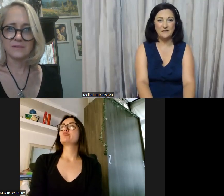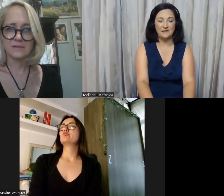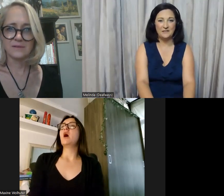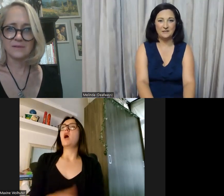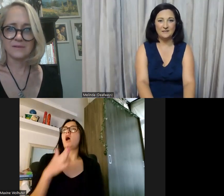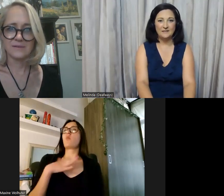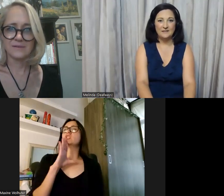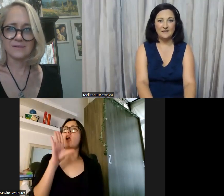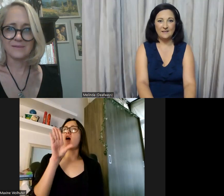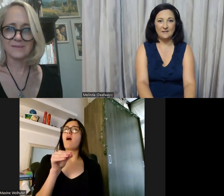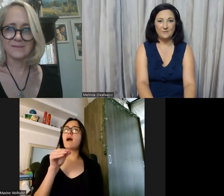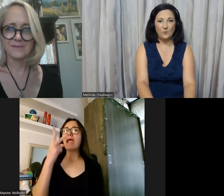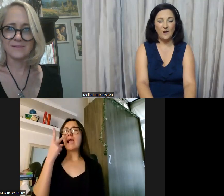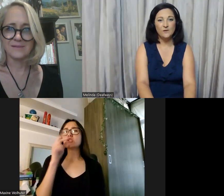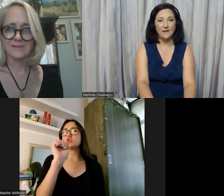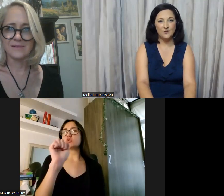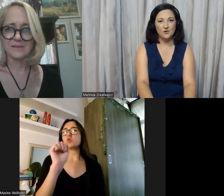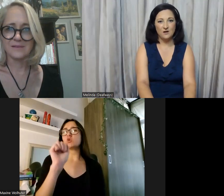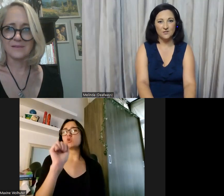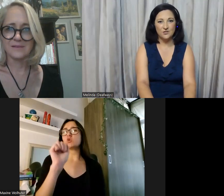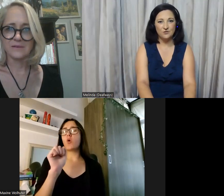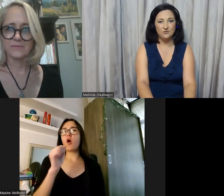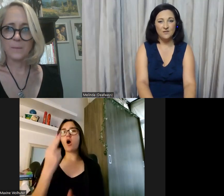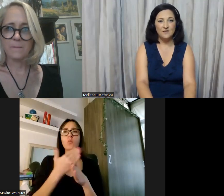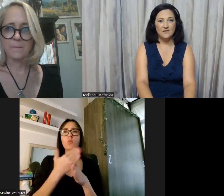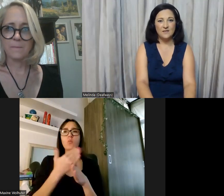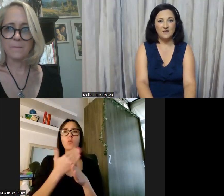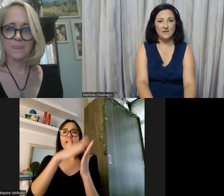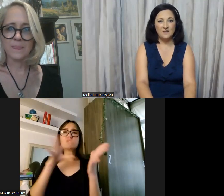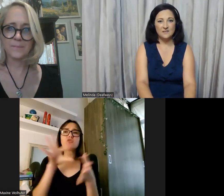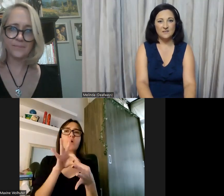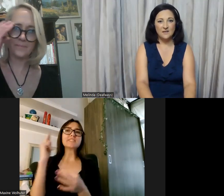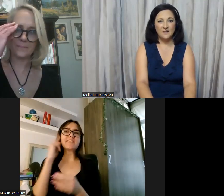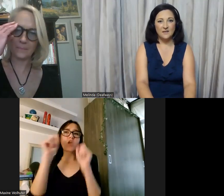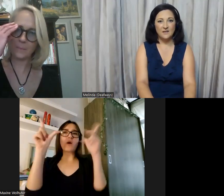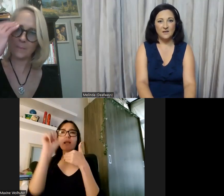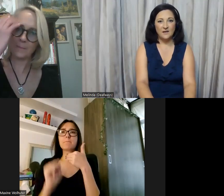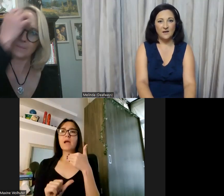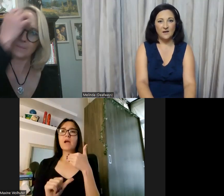Okay, let me think. What I would like to ask you is,